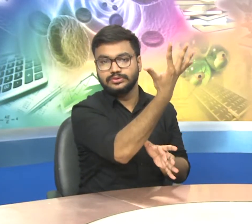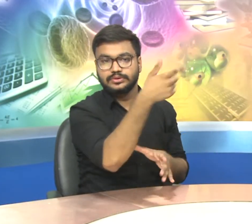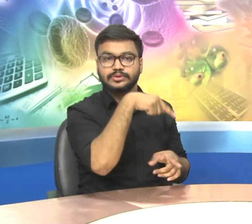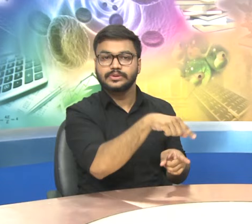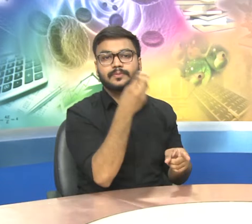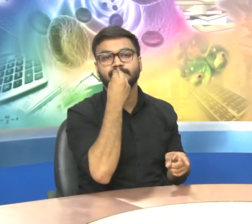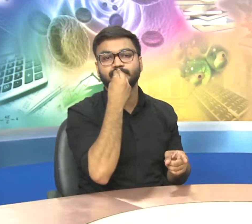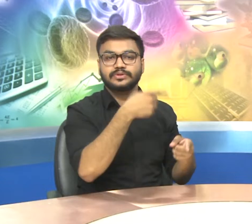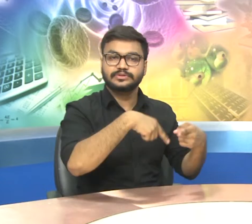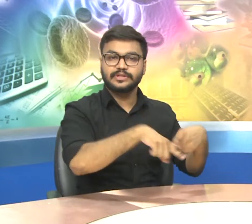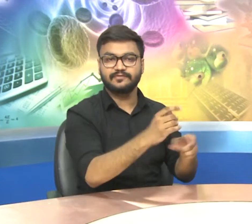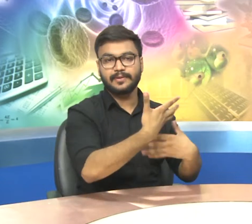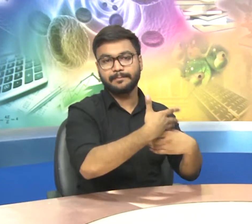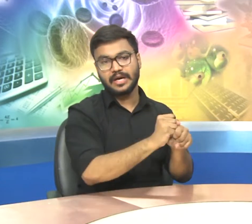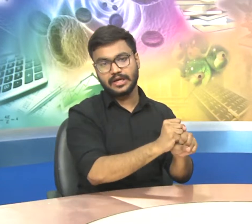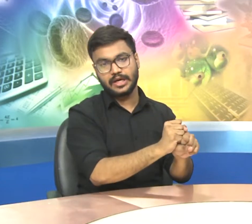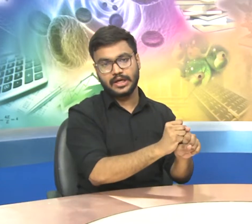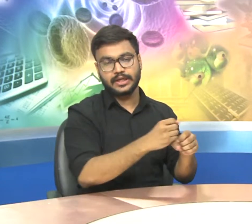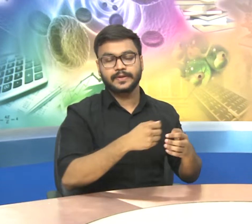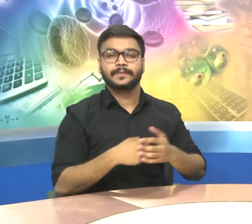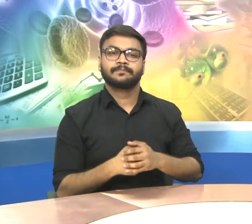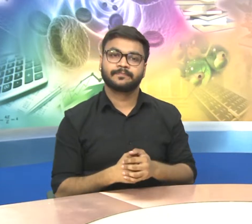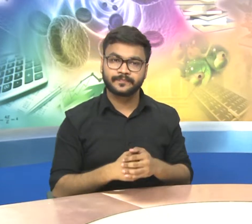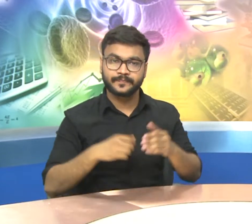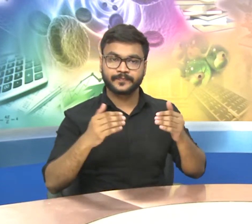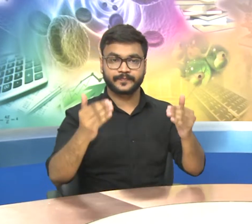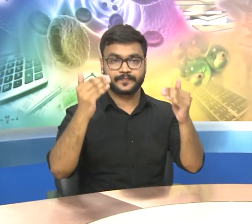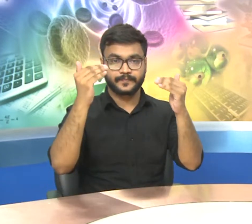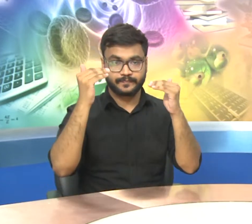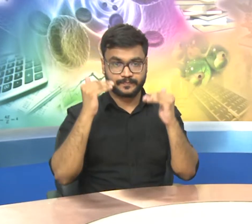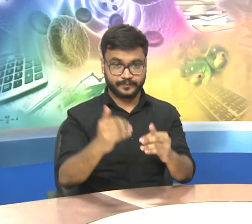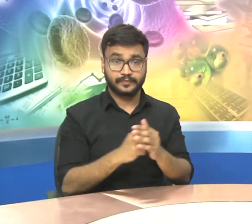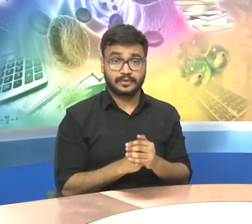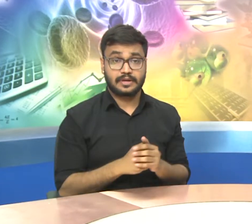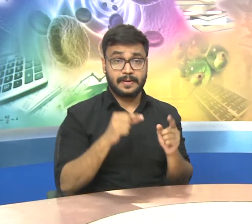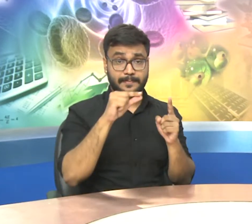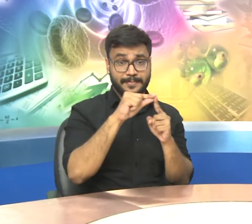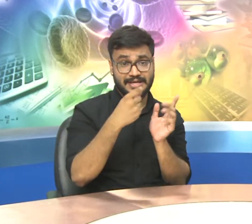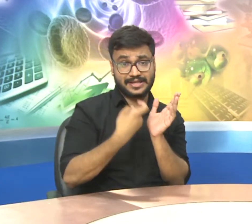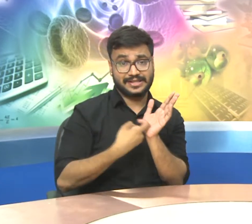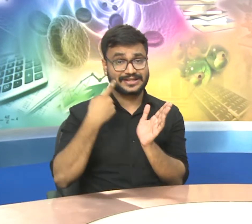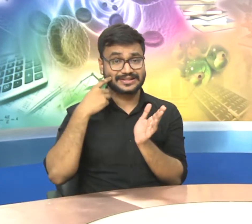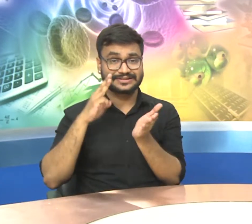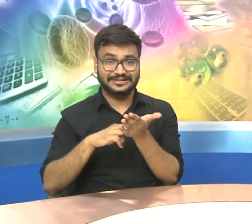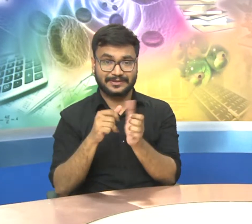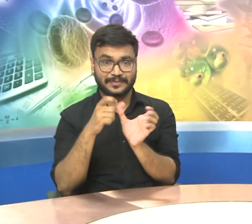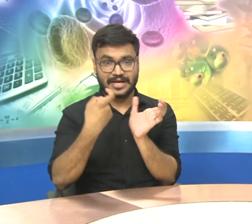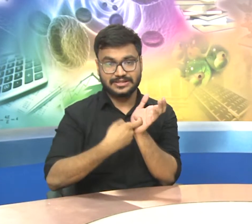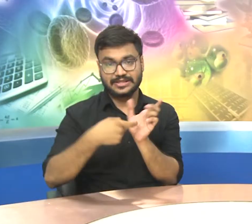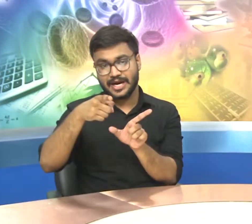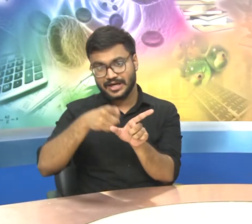phytoplankton and aquatic plants because they prepare their own food